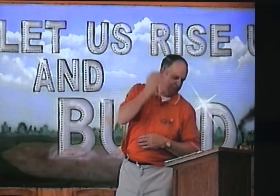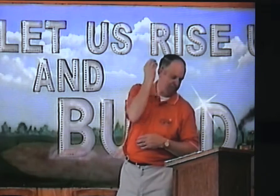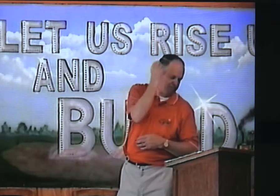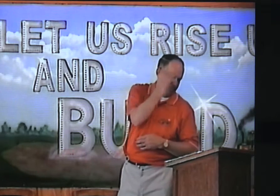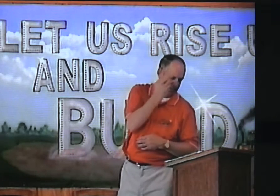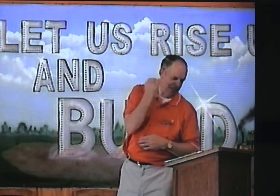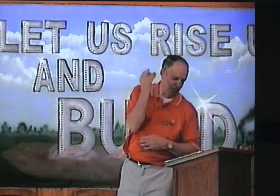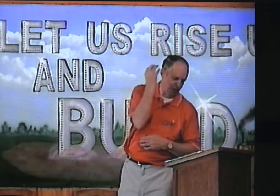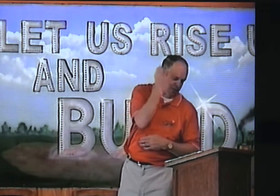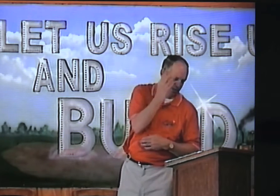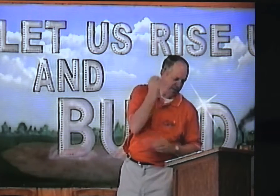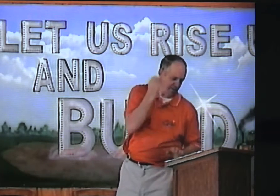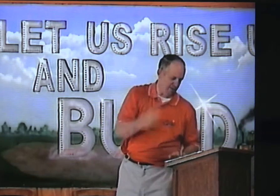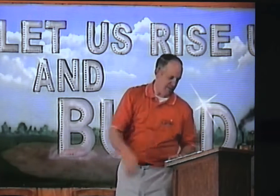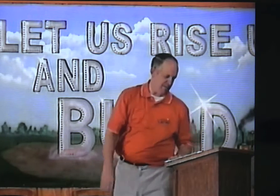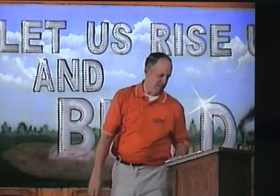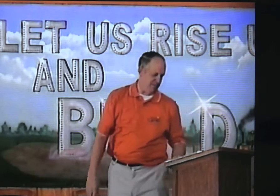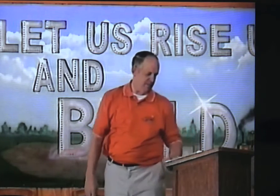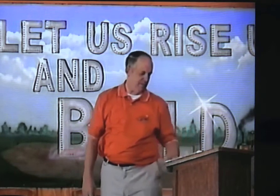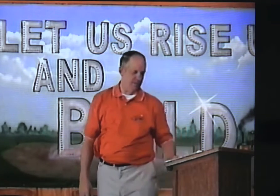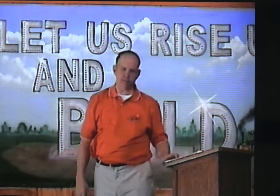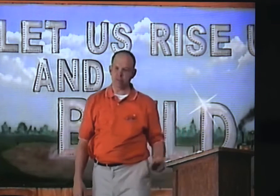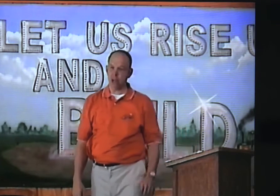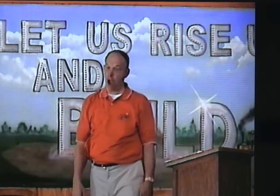for thy testimonies are my meditation.